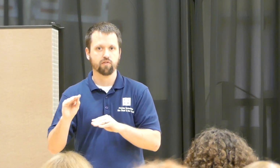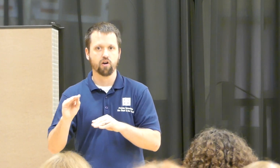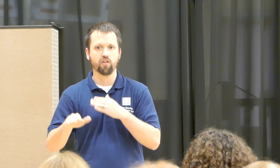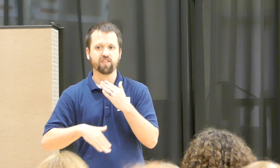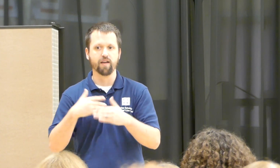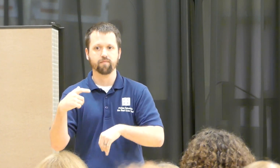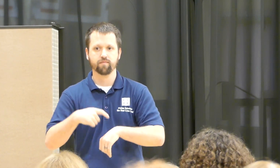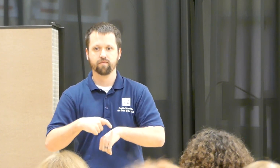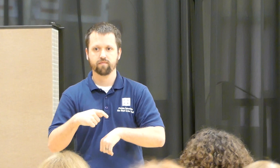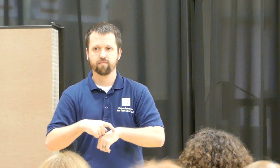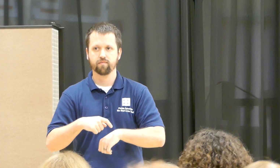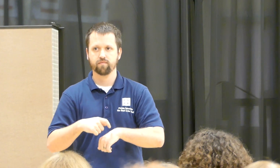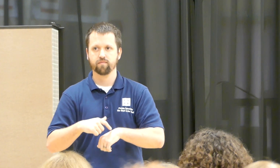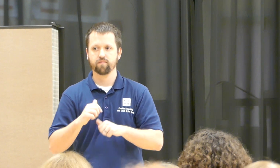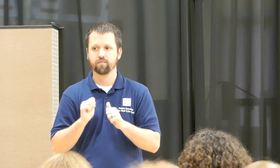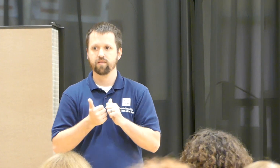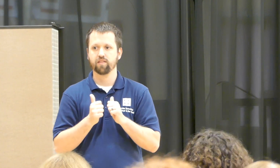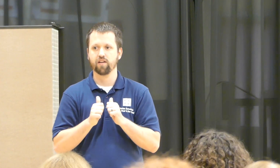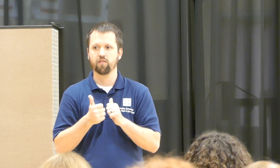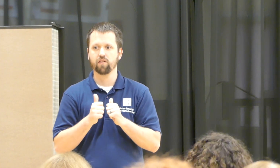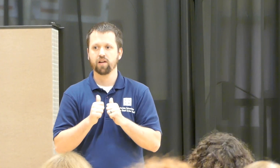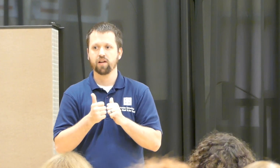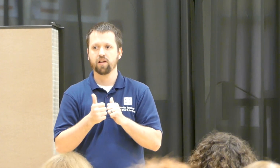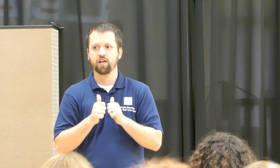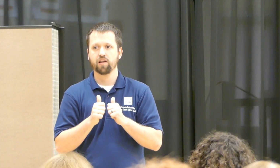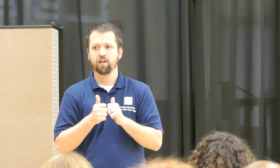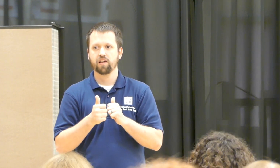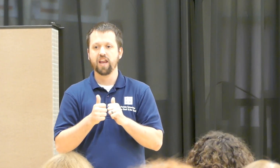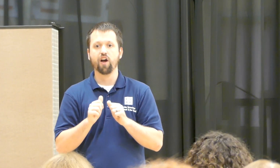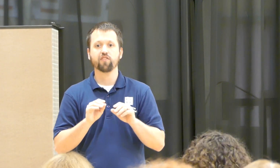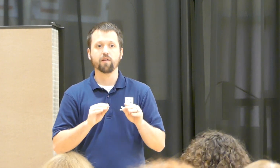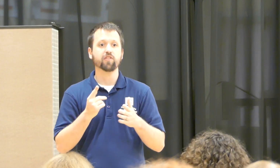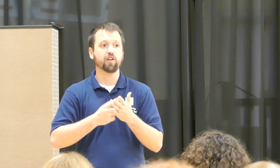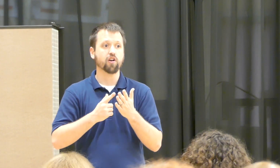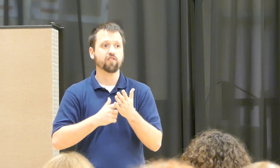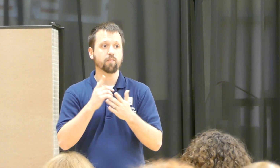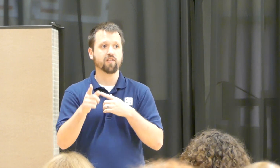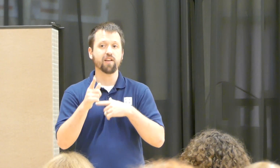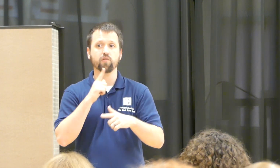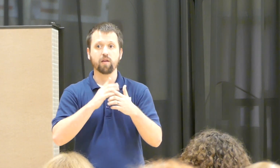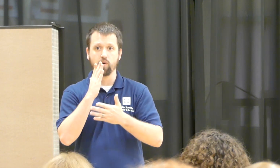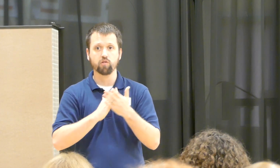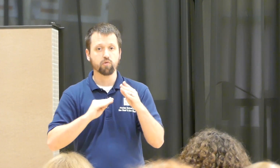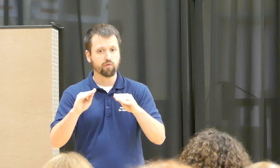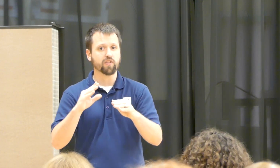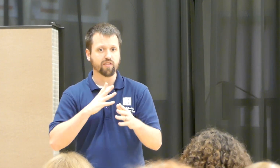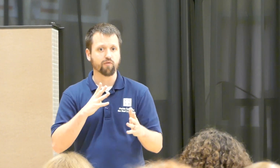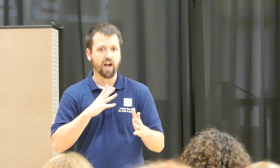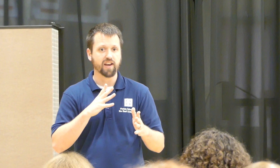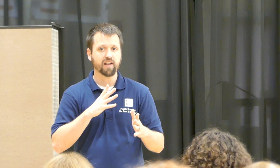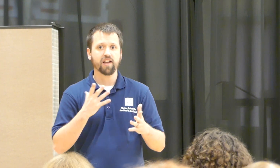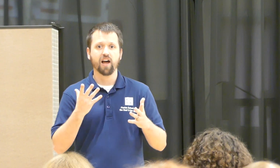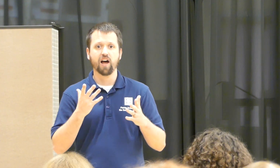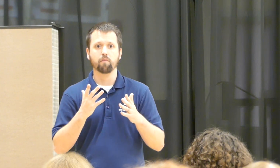All the time. No, I think I got it all. So, now there are some signs where they both move, that's fine.